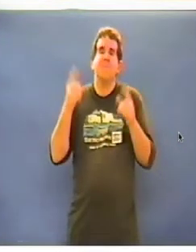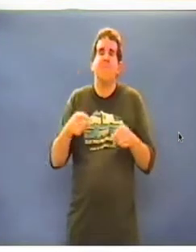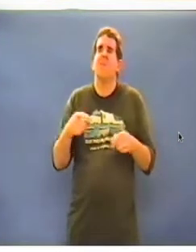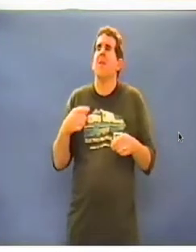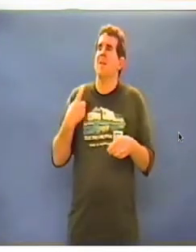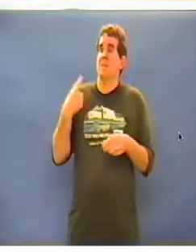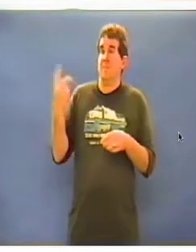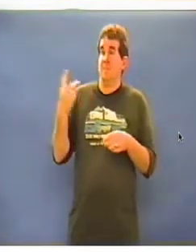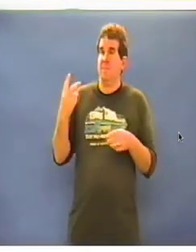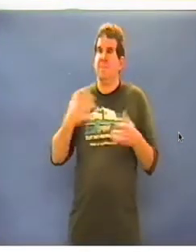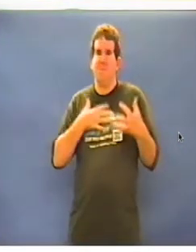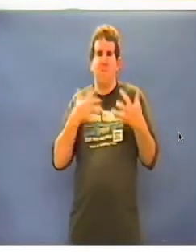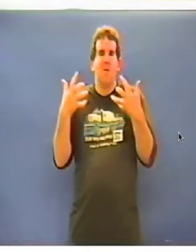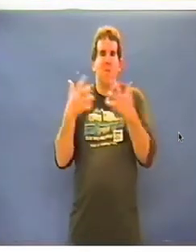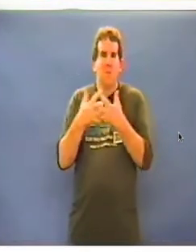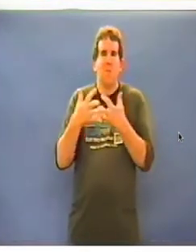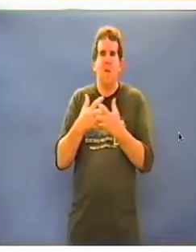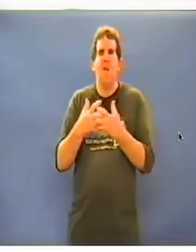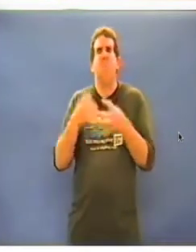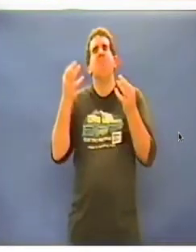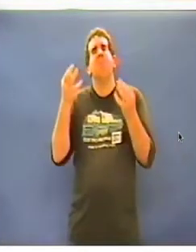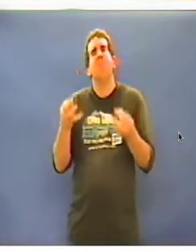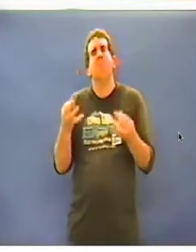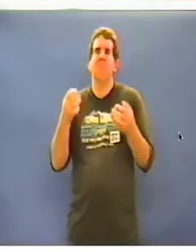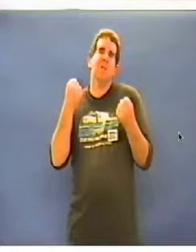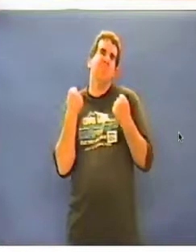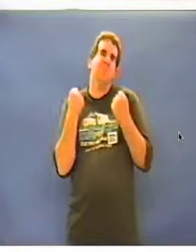A long time ago, when I was a student at Gallaudet,